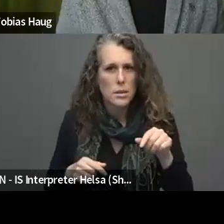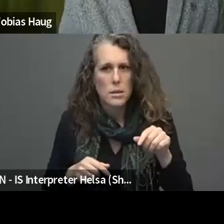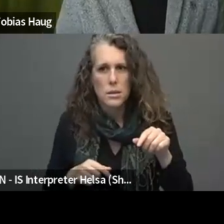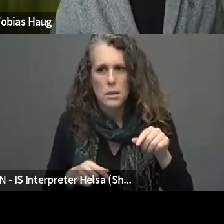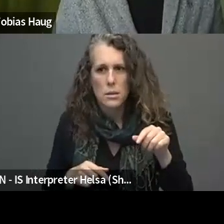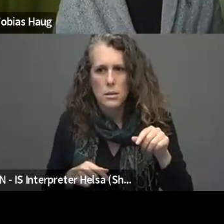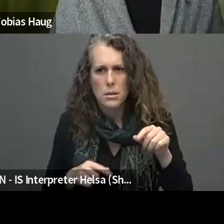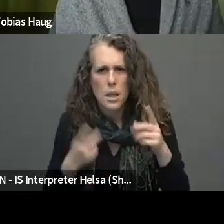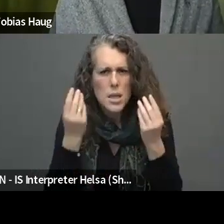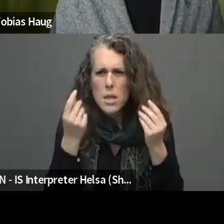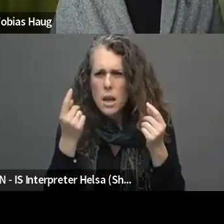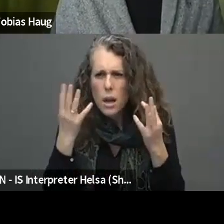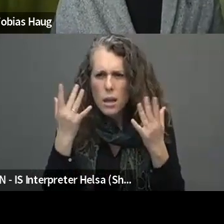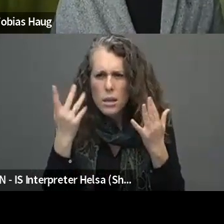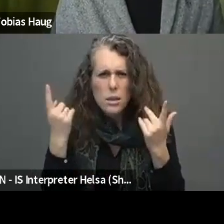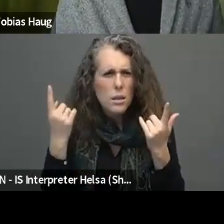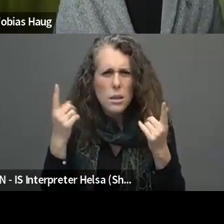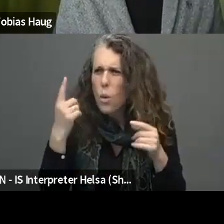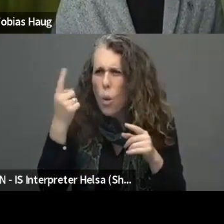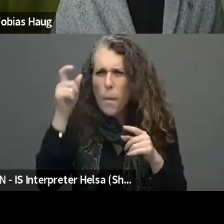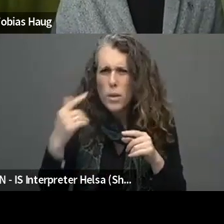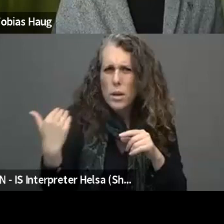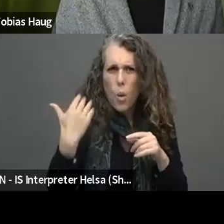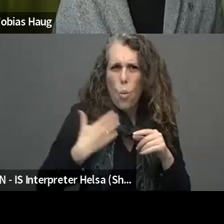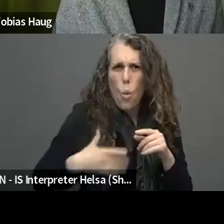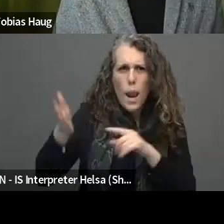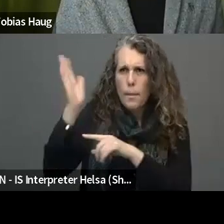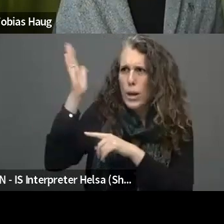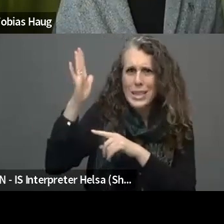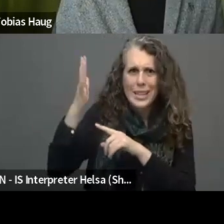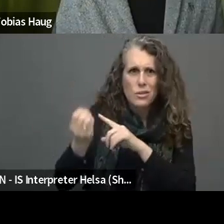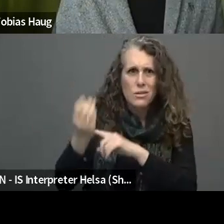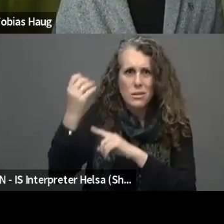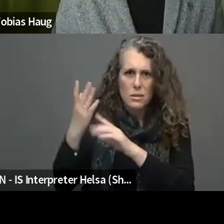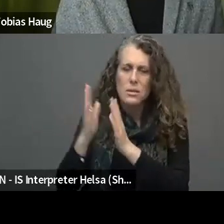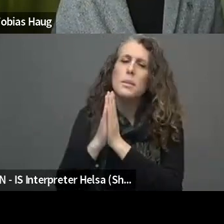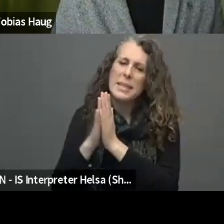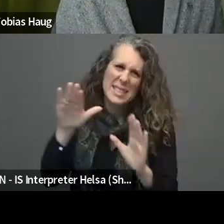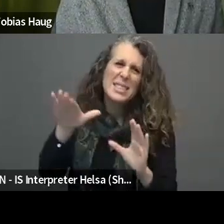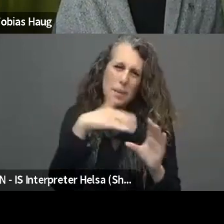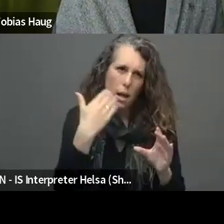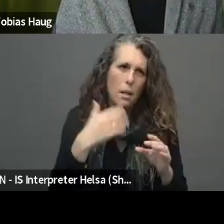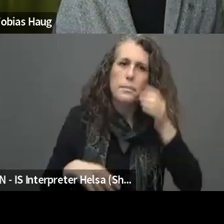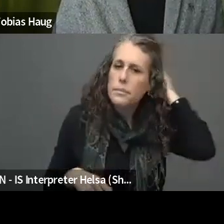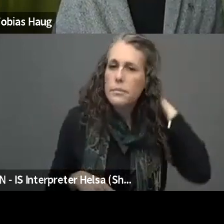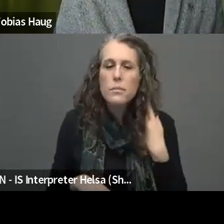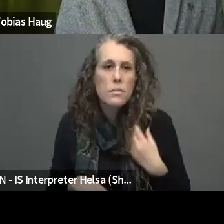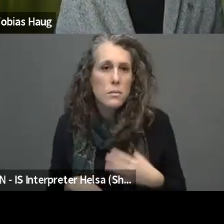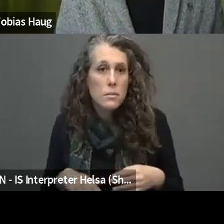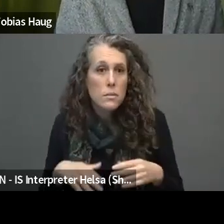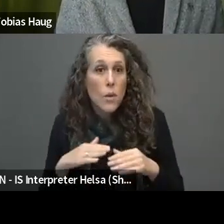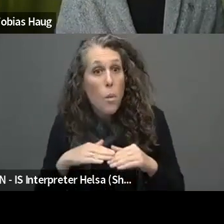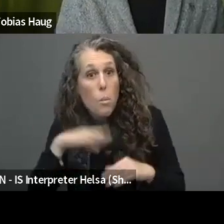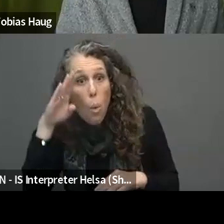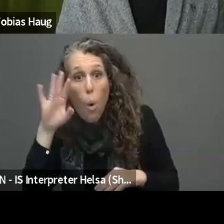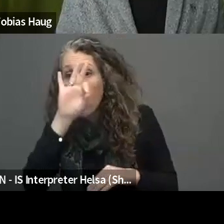Someone have asked for the presentation. Again, please email Tobias for that. And any other questions or